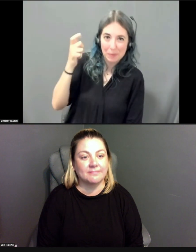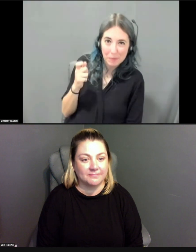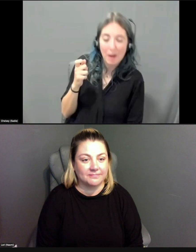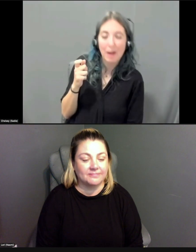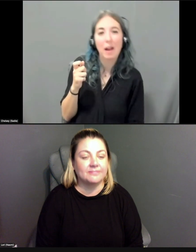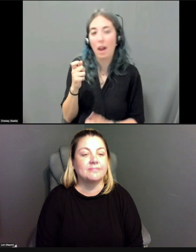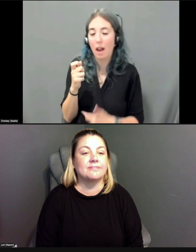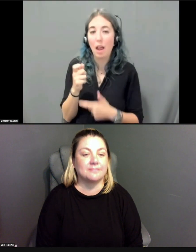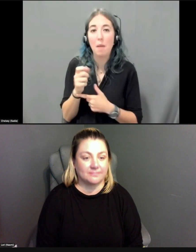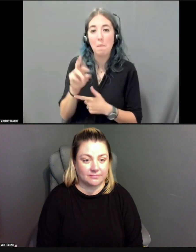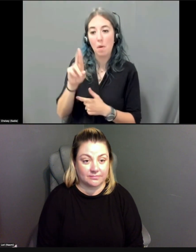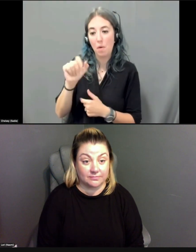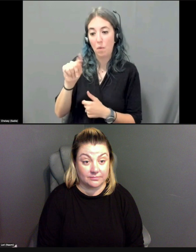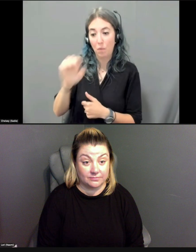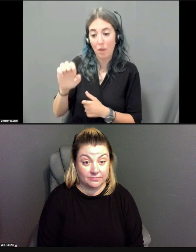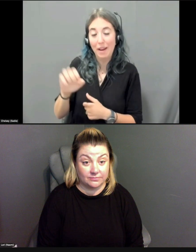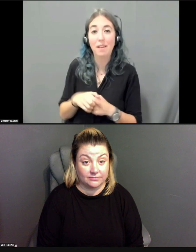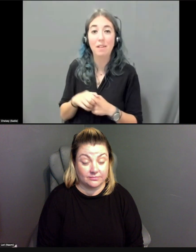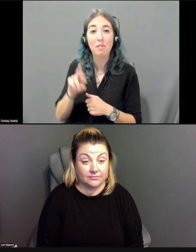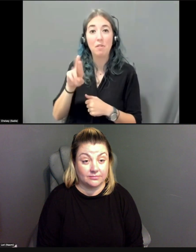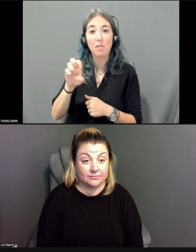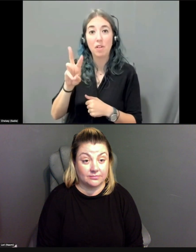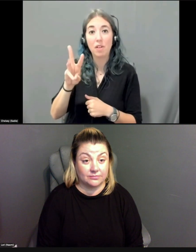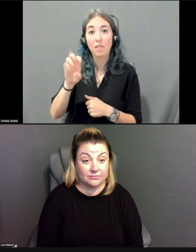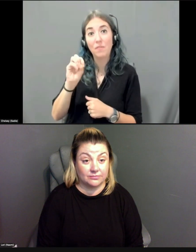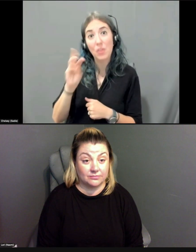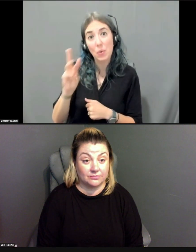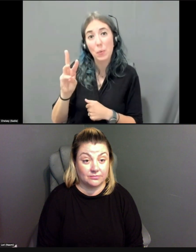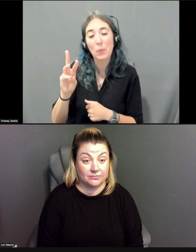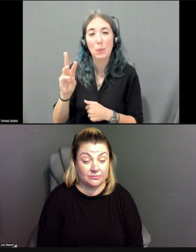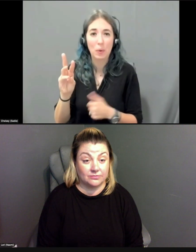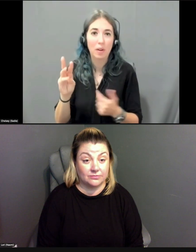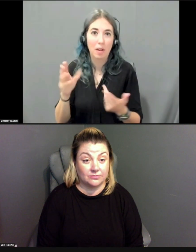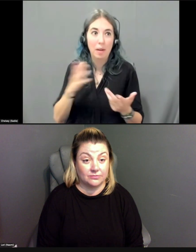this podcast, because that helps us reach more people.